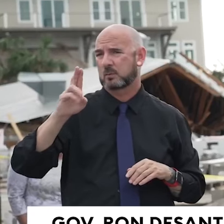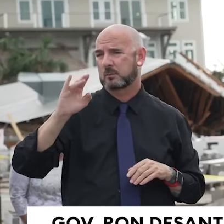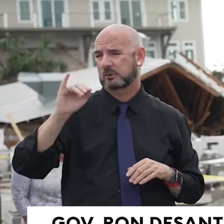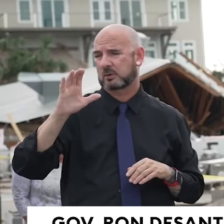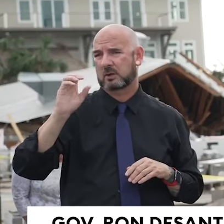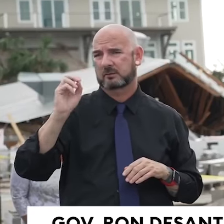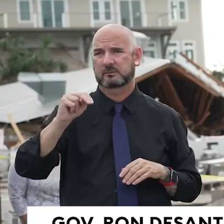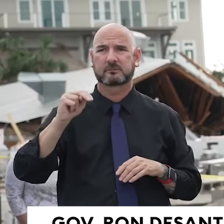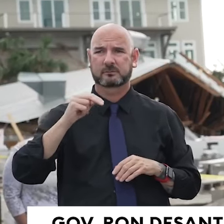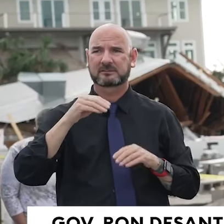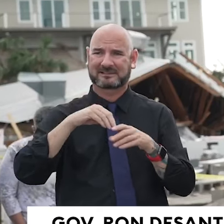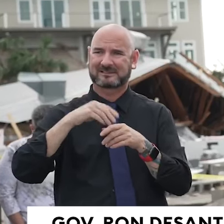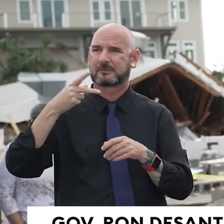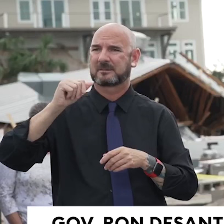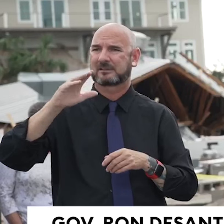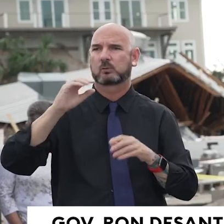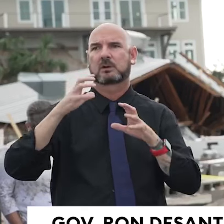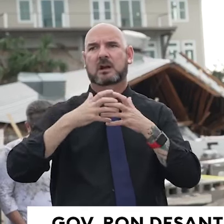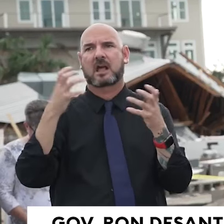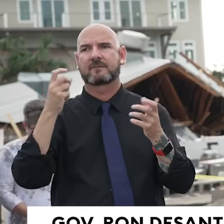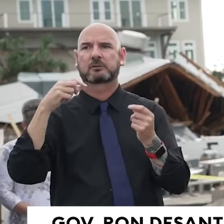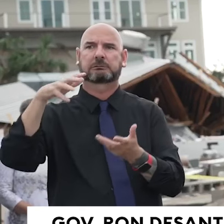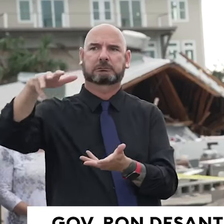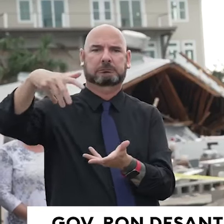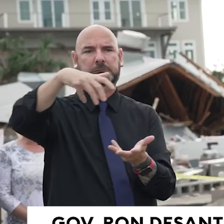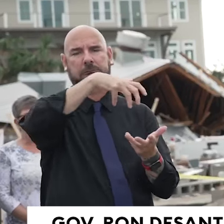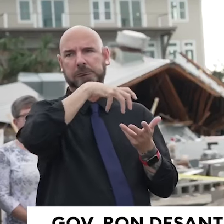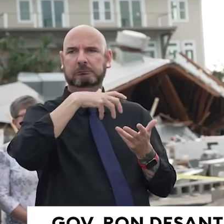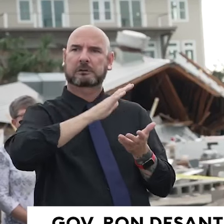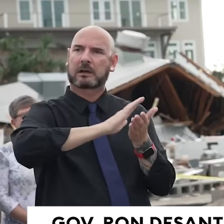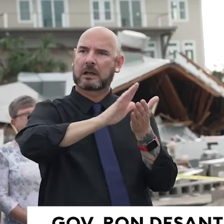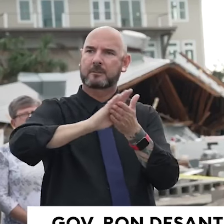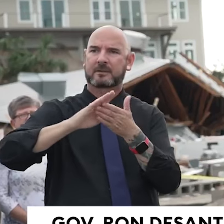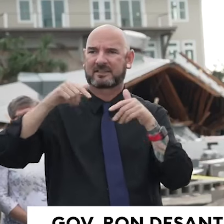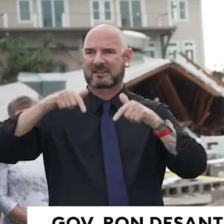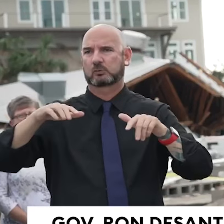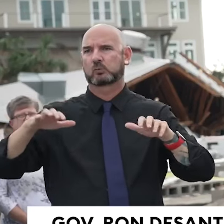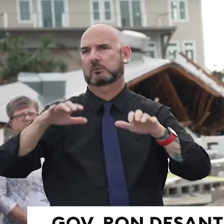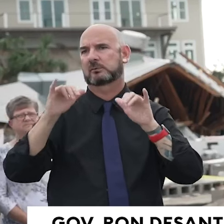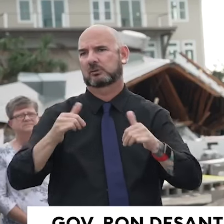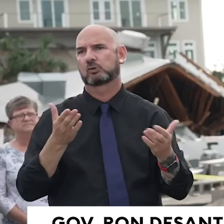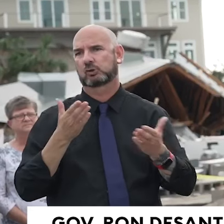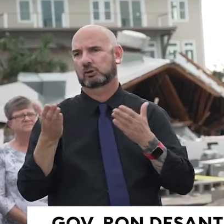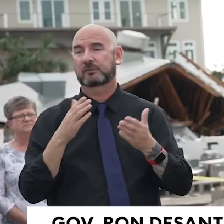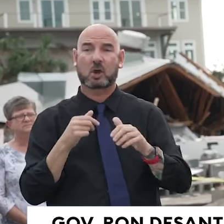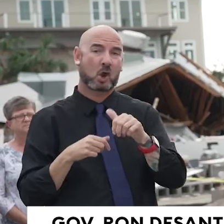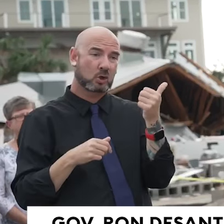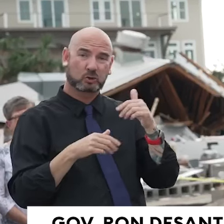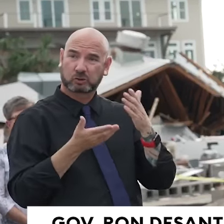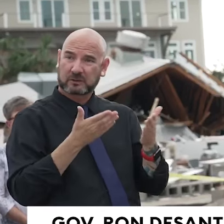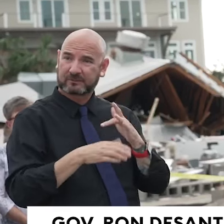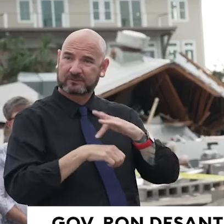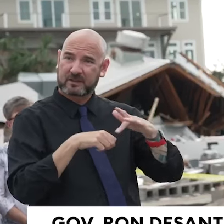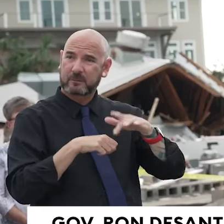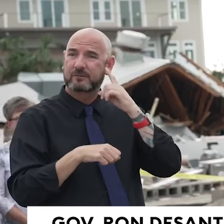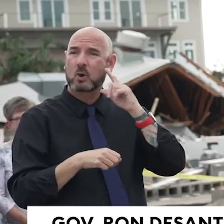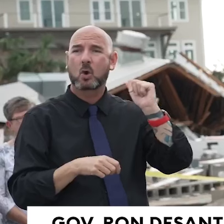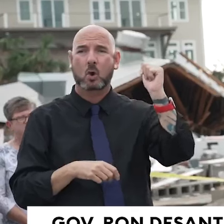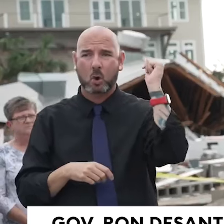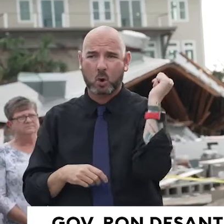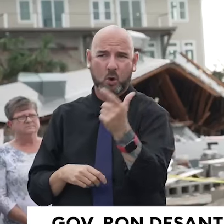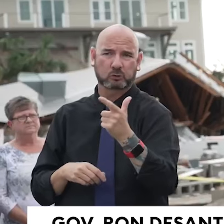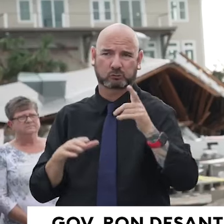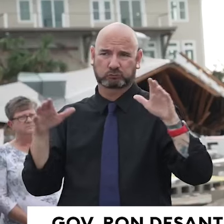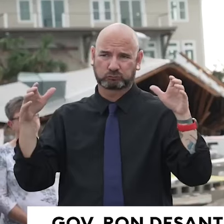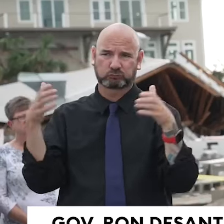guts there. They perform those services. There's other services that are available, and we're going to funnel that all through Hope, Florida. So the Hope